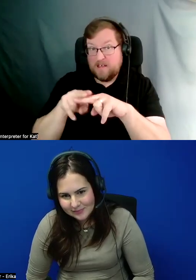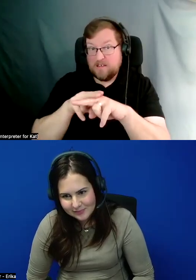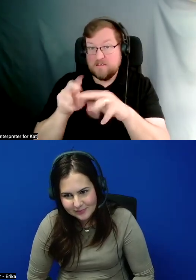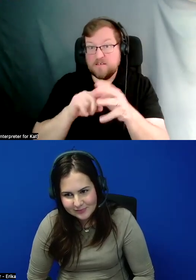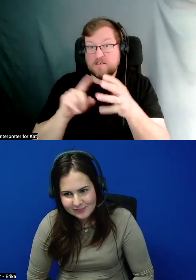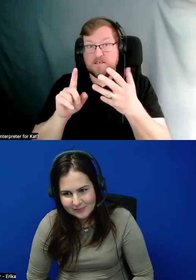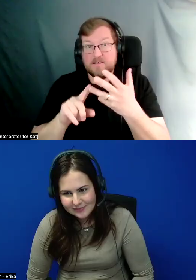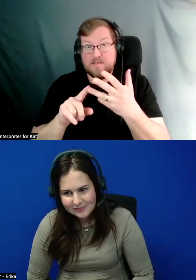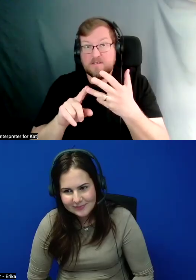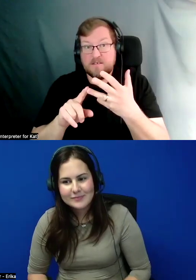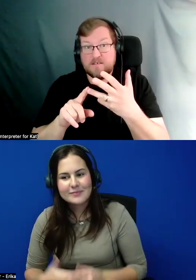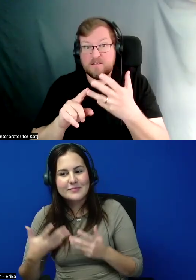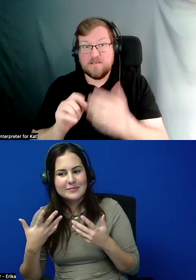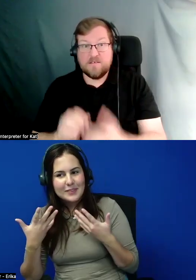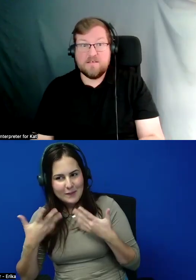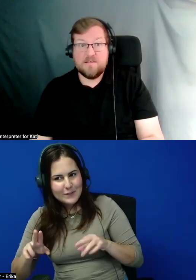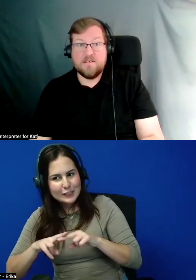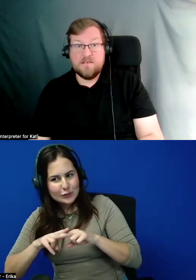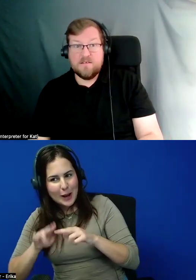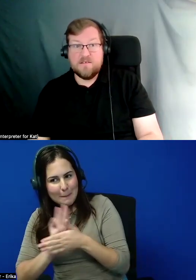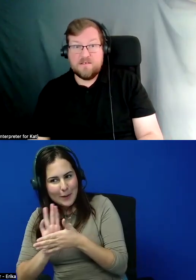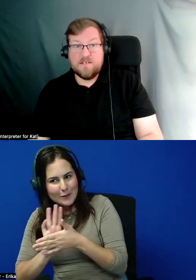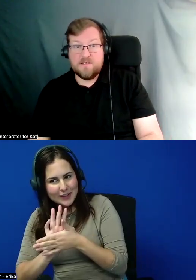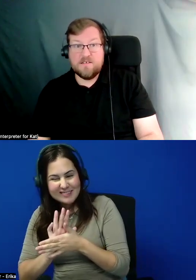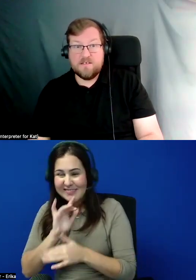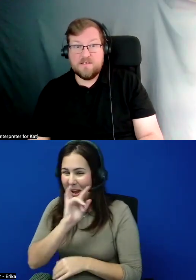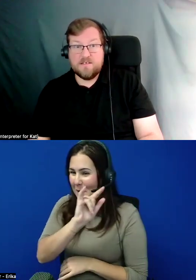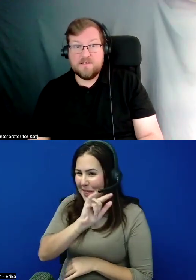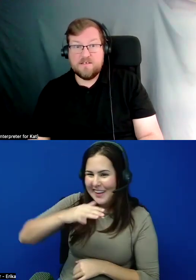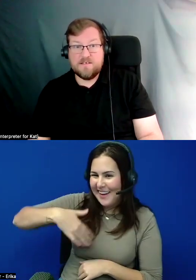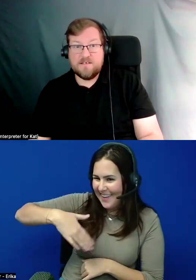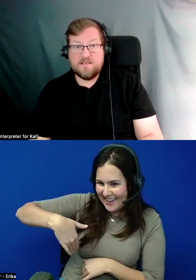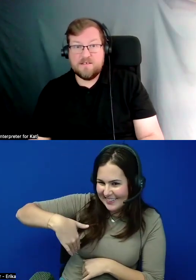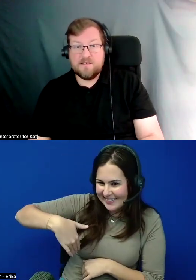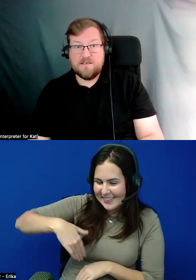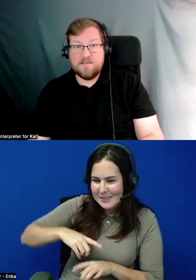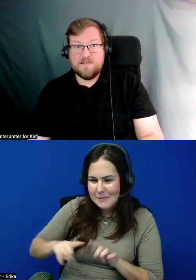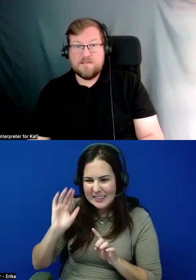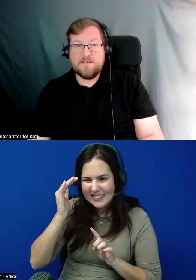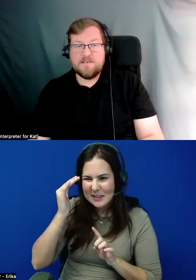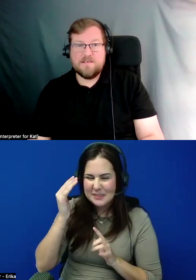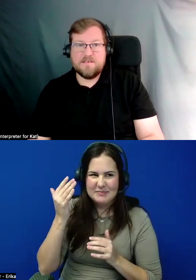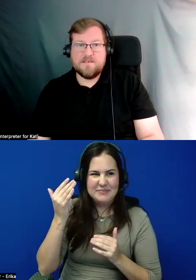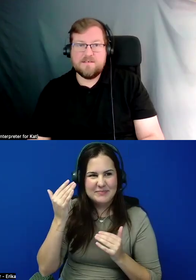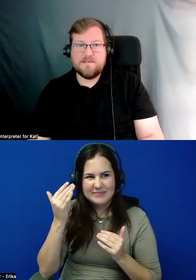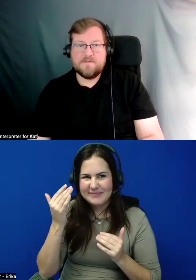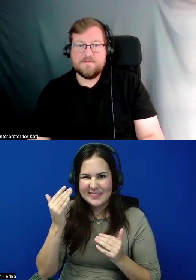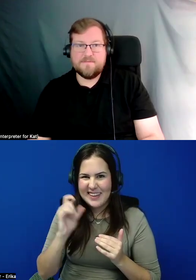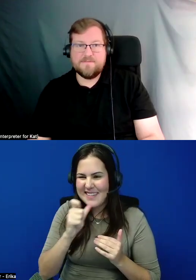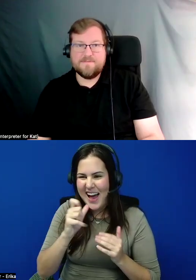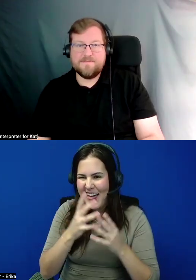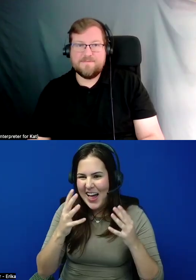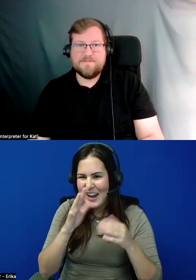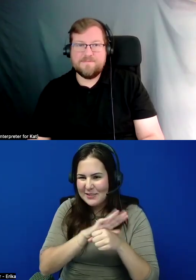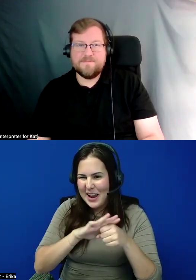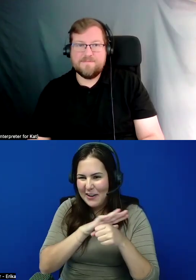or I've done horses I've done a or train movie. I haven't done an airplane movie, but that seems too limiting, so I'm not super eager to do an